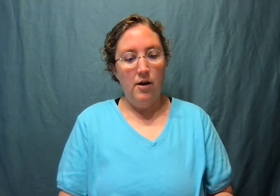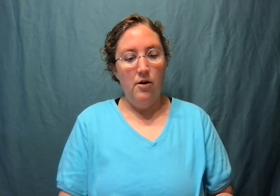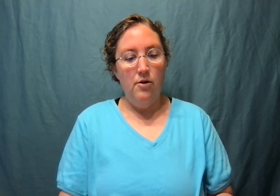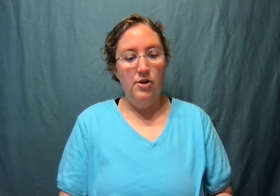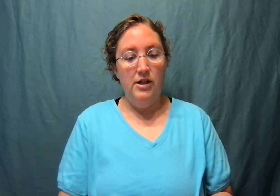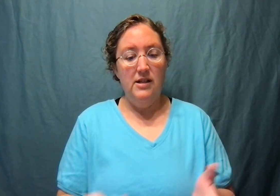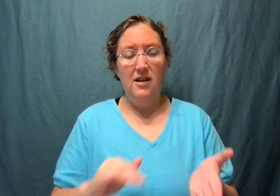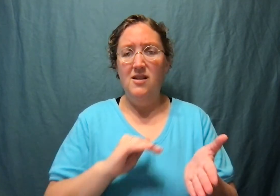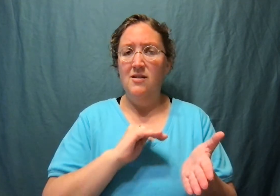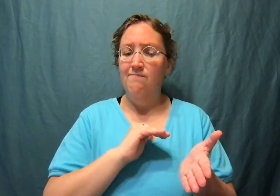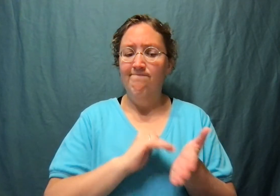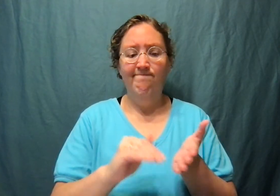So she says,